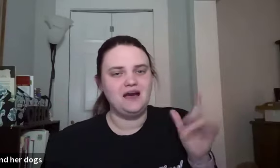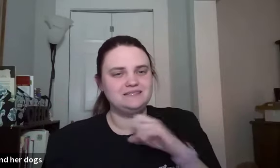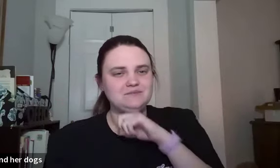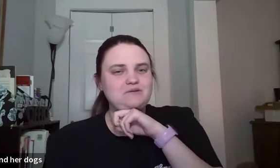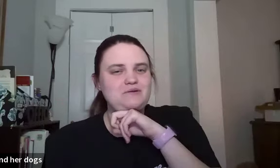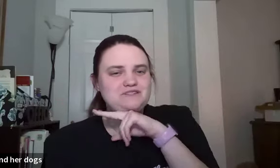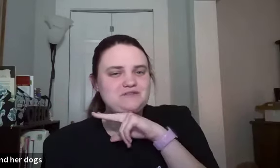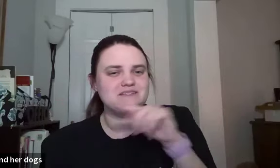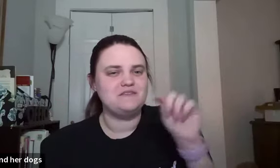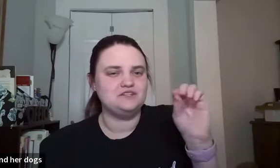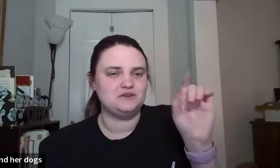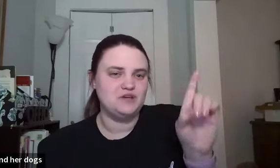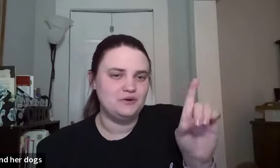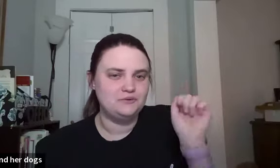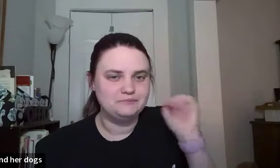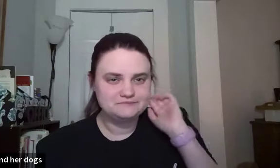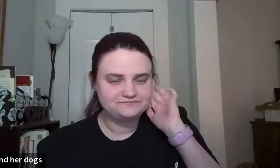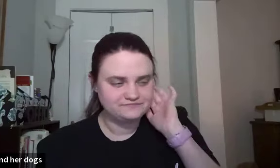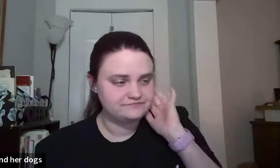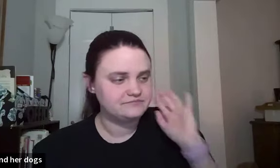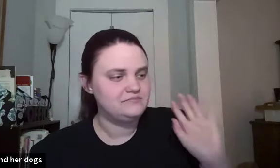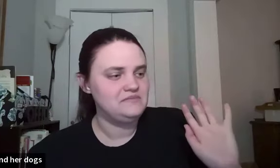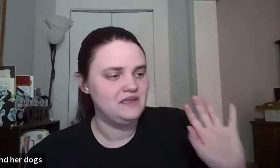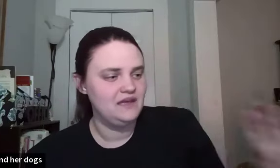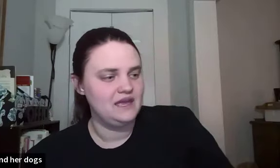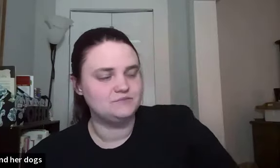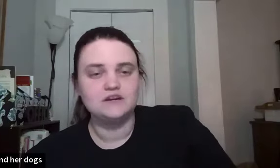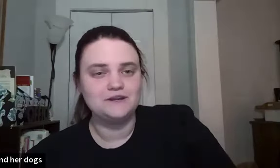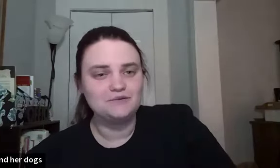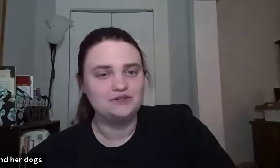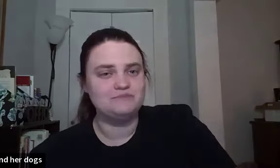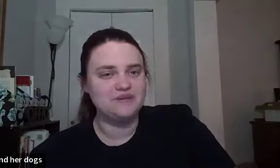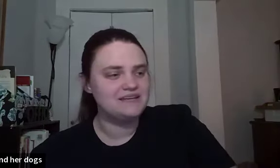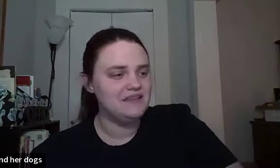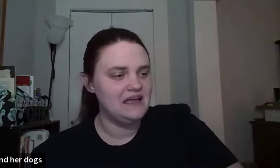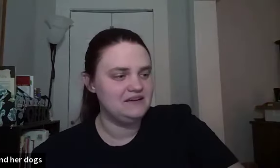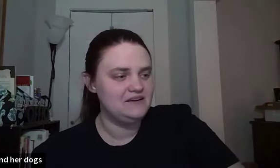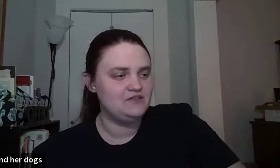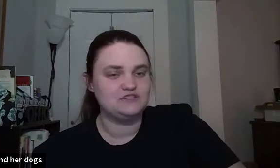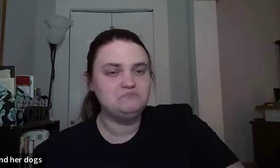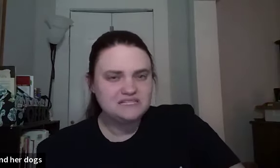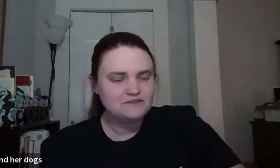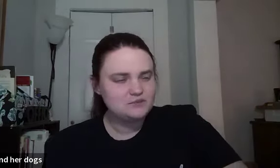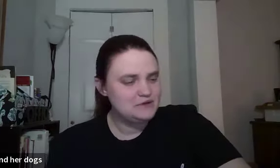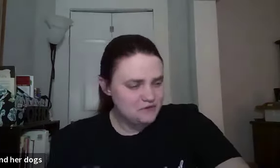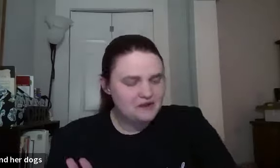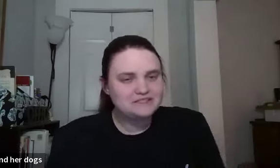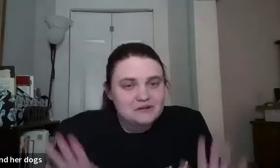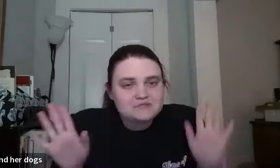I typically would always do this and then just go toad. And I'm sorry for anyone who's a big, like, there's a big difference between frog and toad. I'm